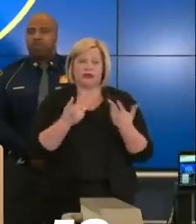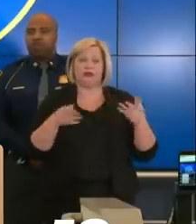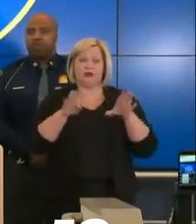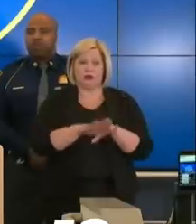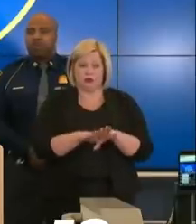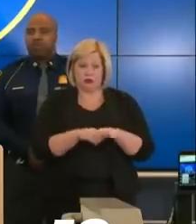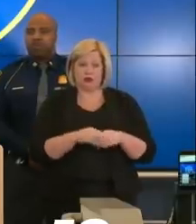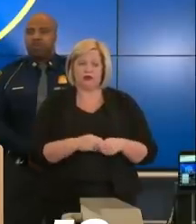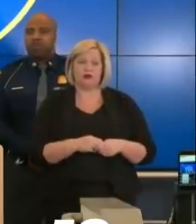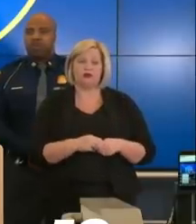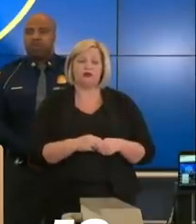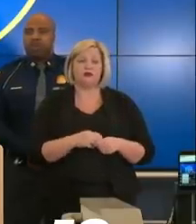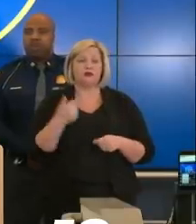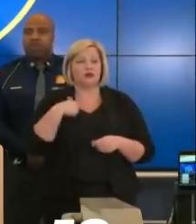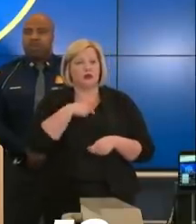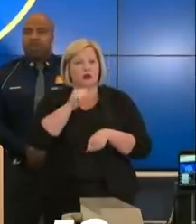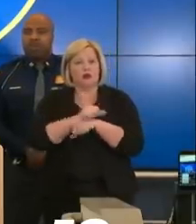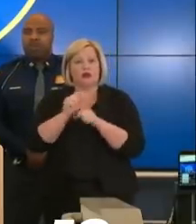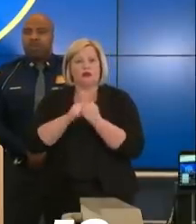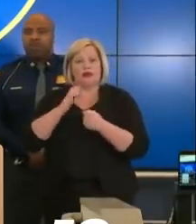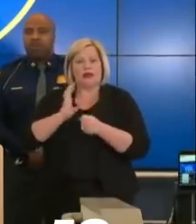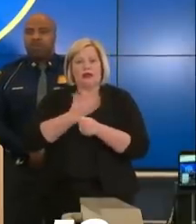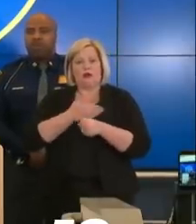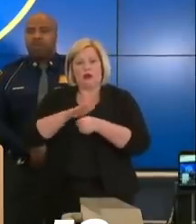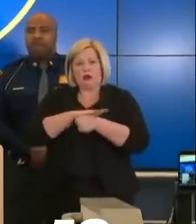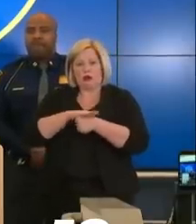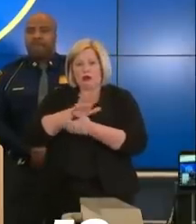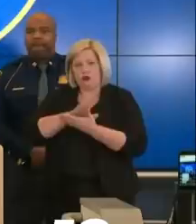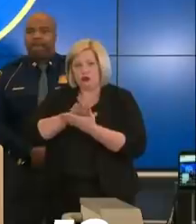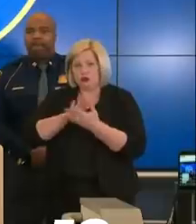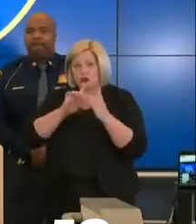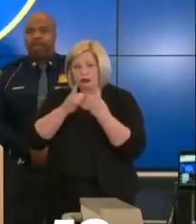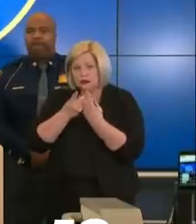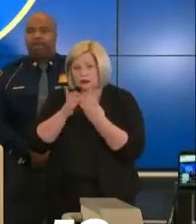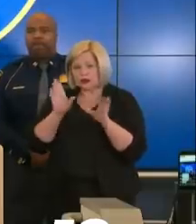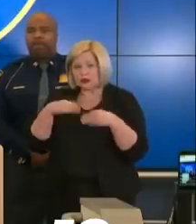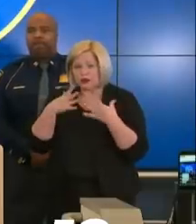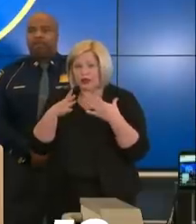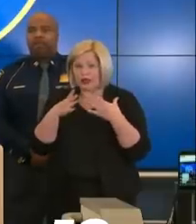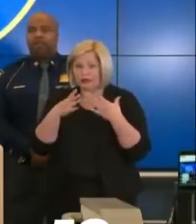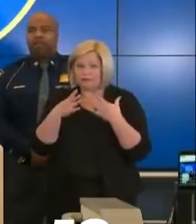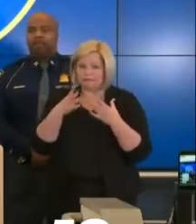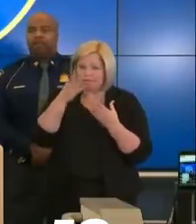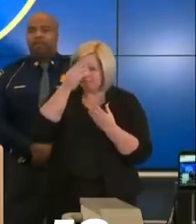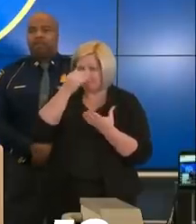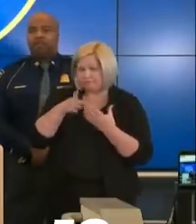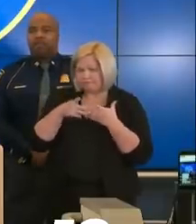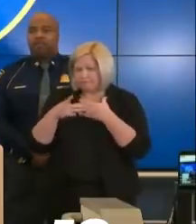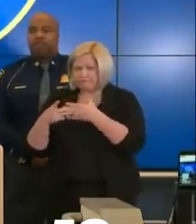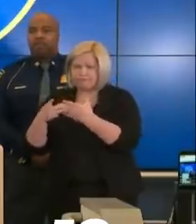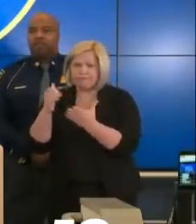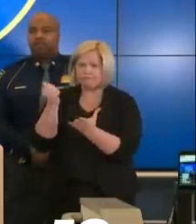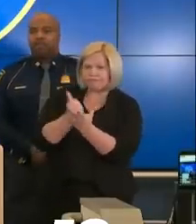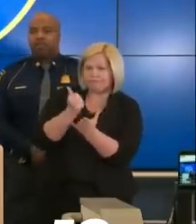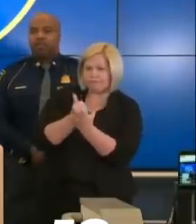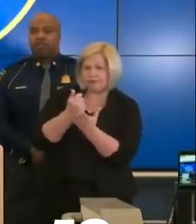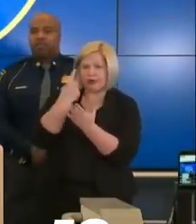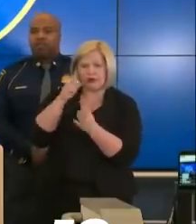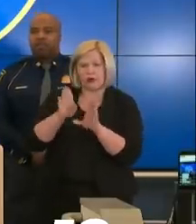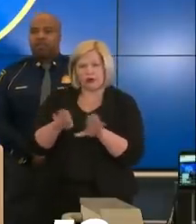closures. And we are working with our local school districts to provide guidance and help children who need